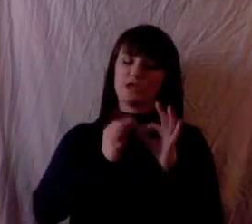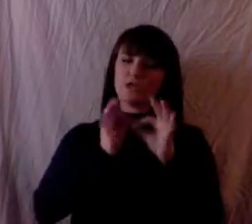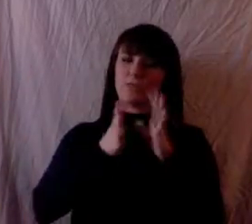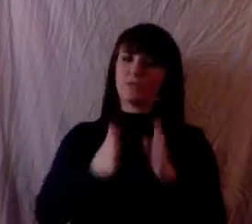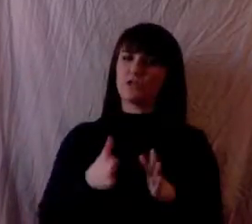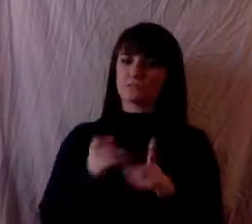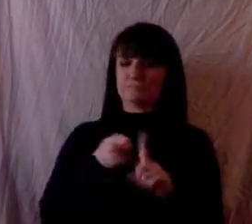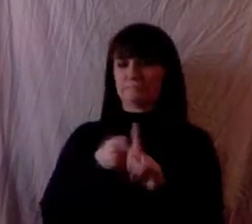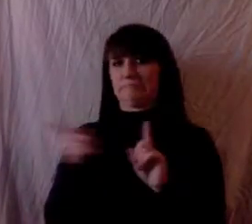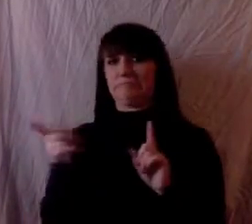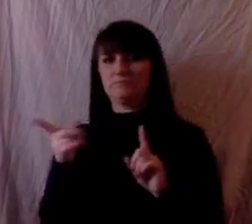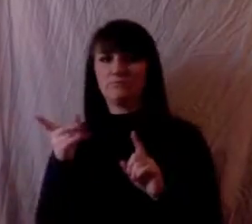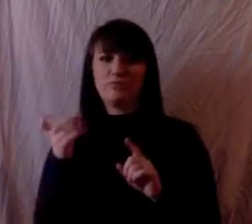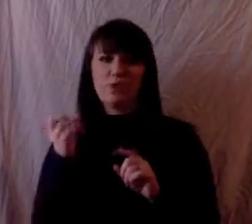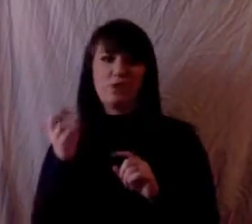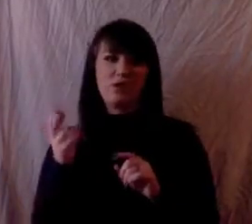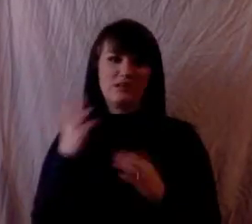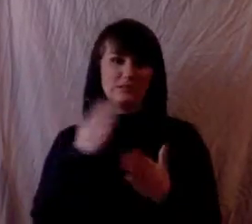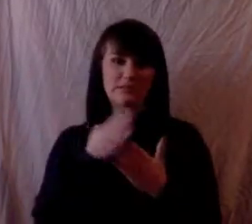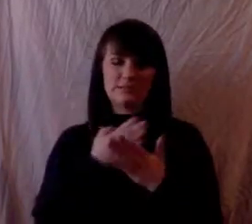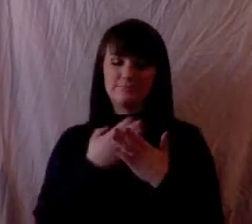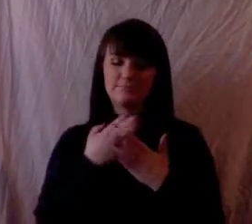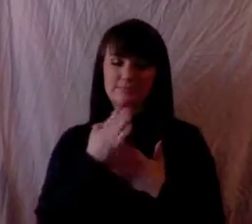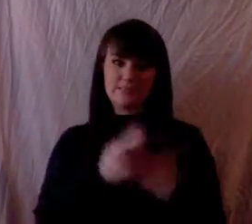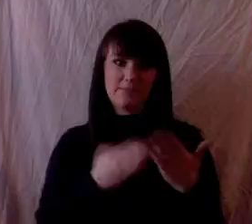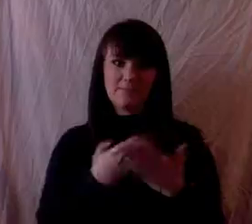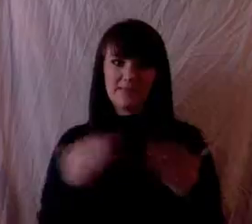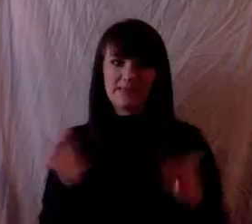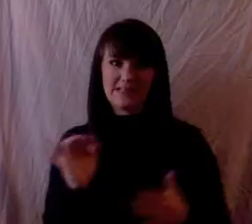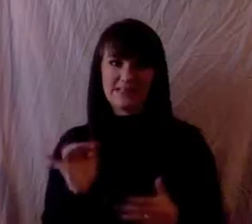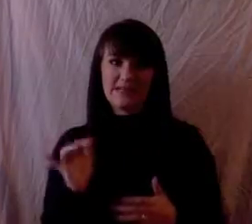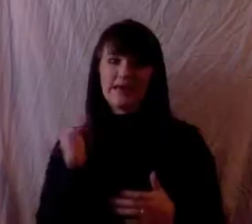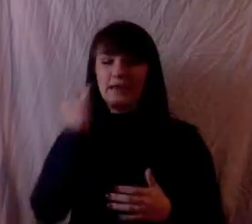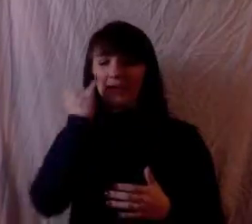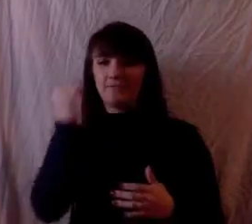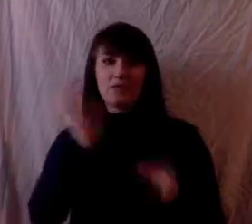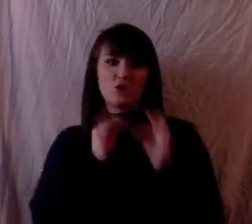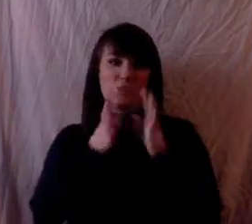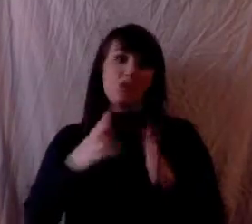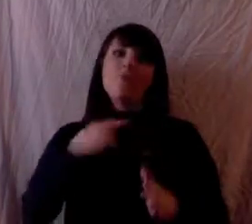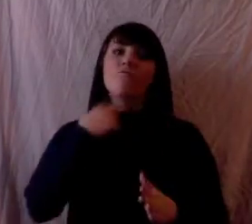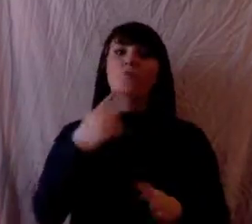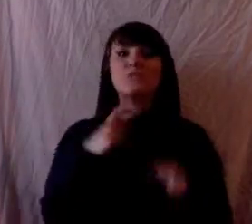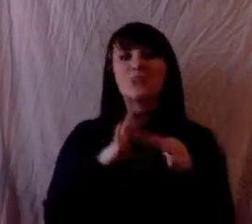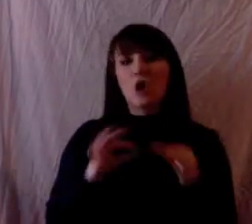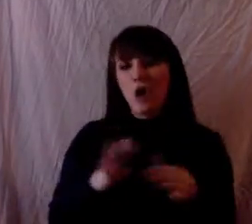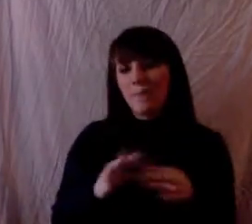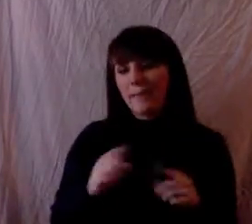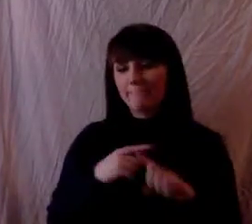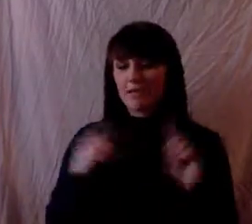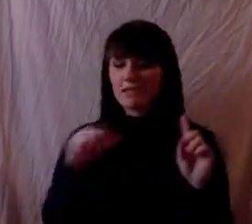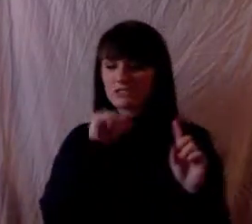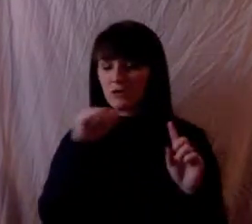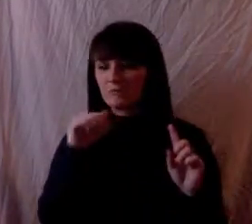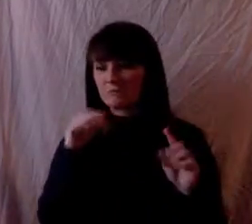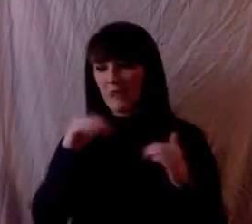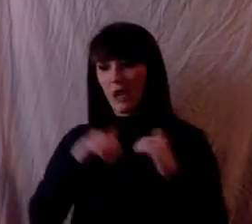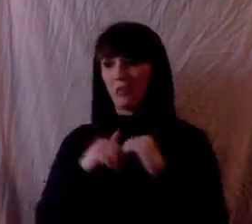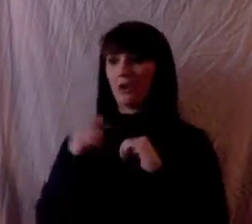even just in a case where the interpreter maybe voiced the comment but it wasn't exactly the way you would have maybe chosen to voice it. Please be